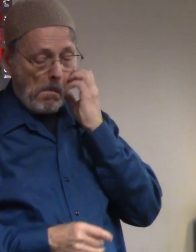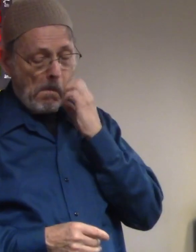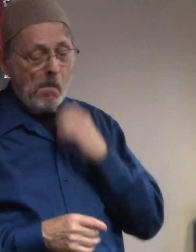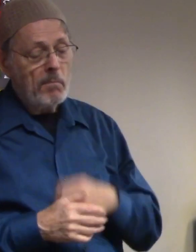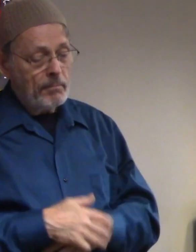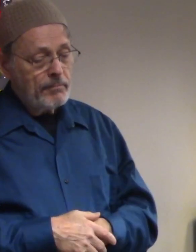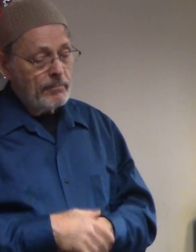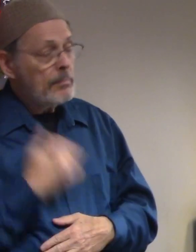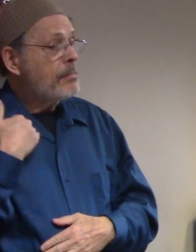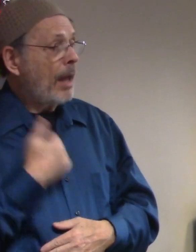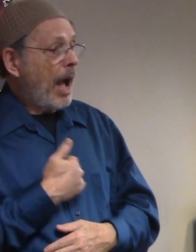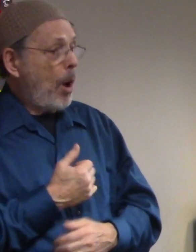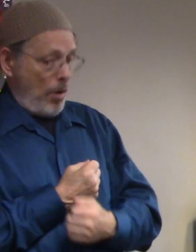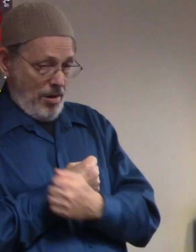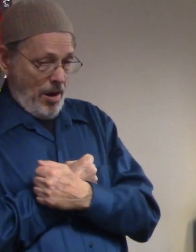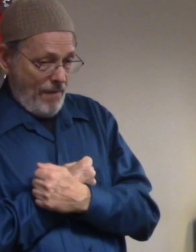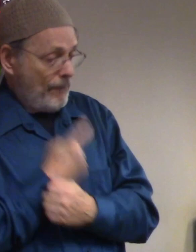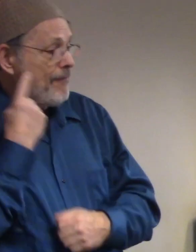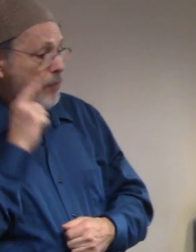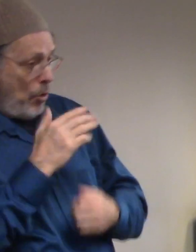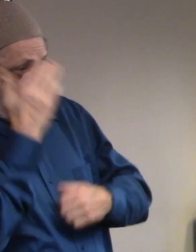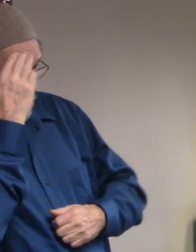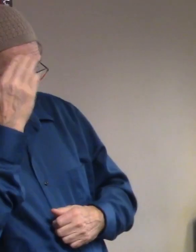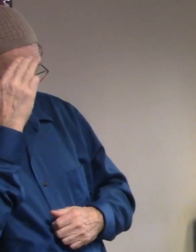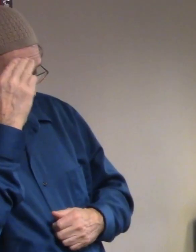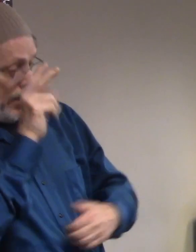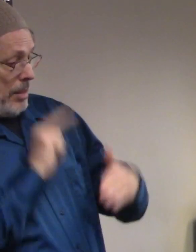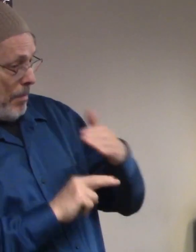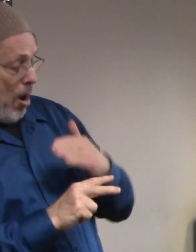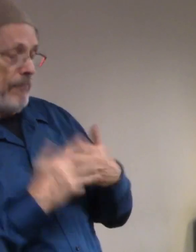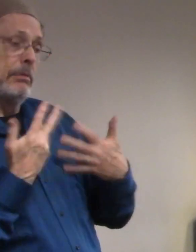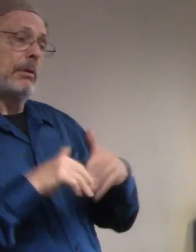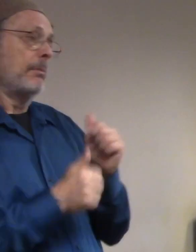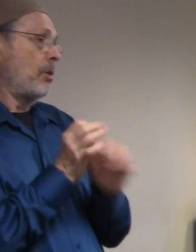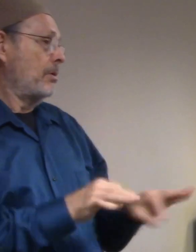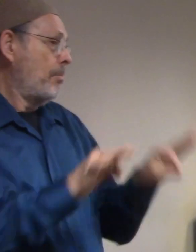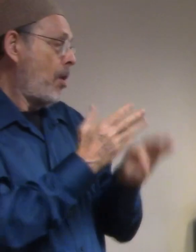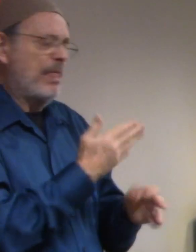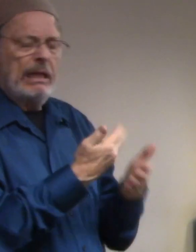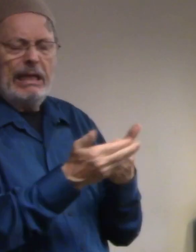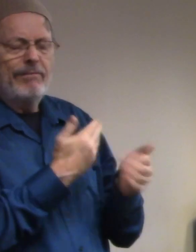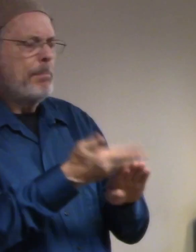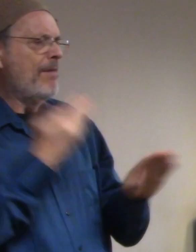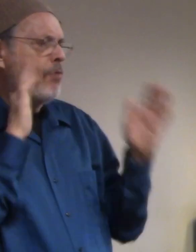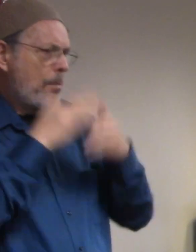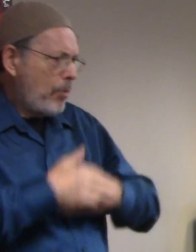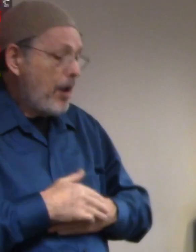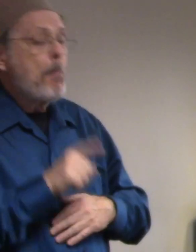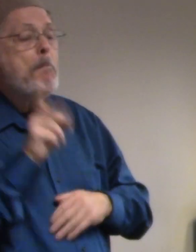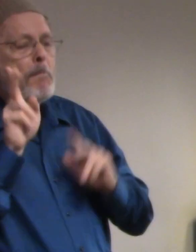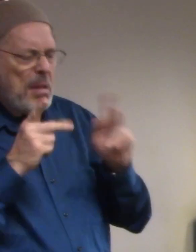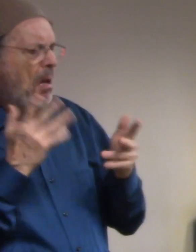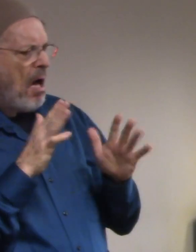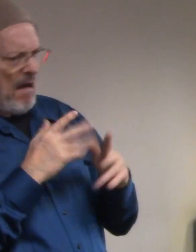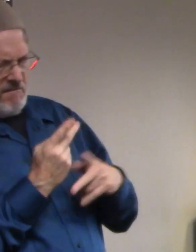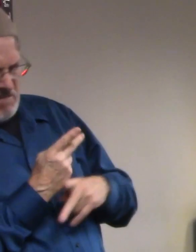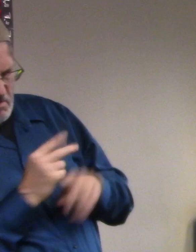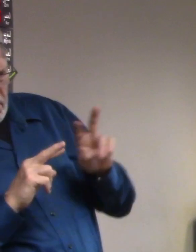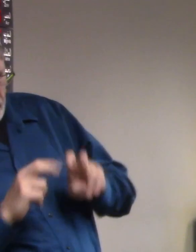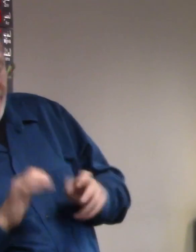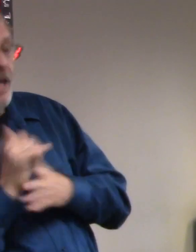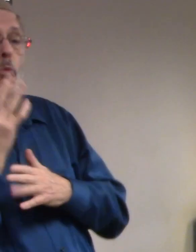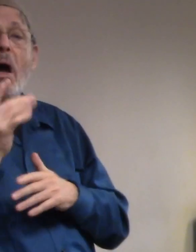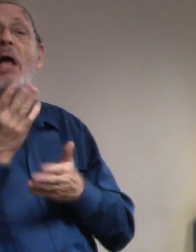of the Prophet sallallahu alaihi wasallam is the most important thing that we can do. Even before prayer, brothers and sisters. These people have figured it out. That's why they have